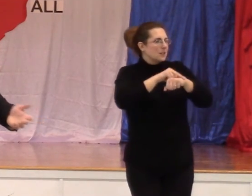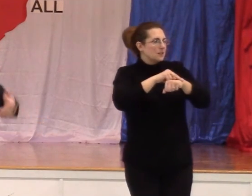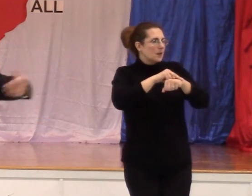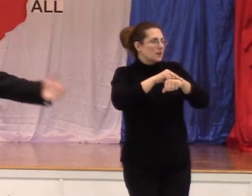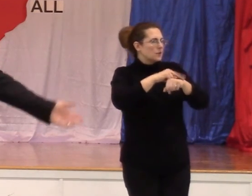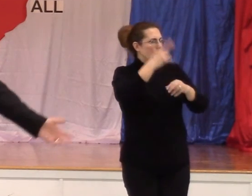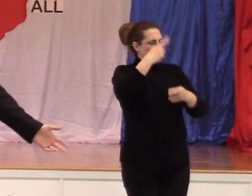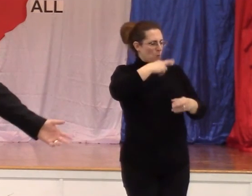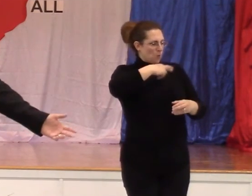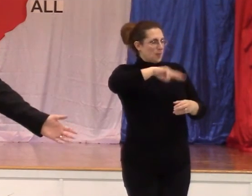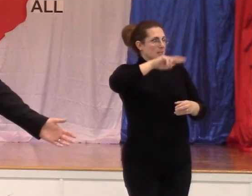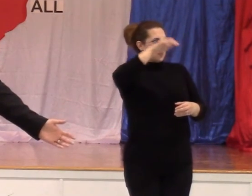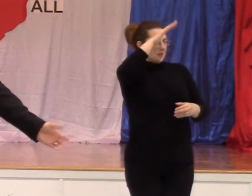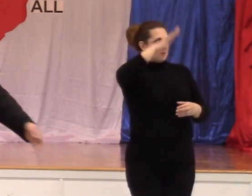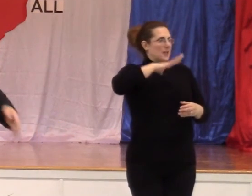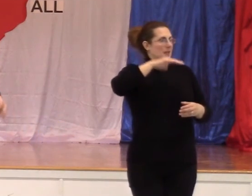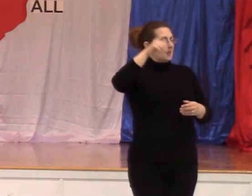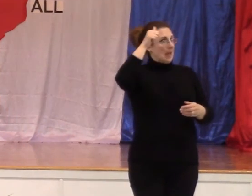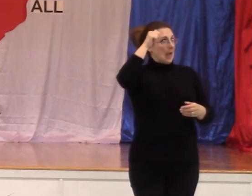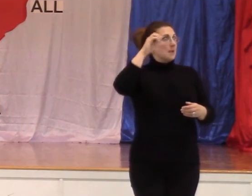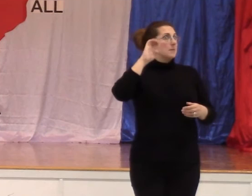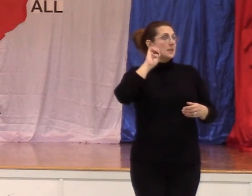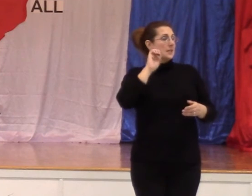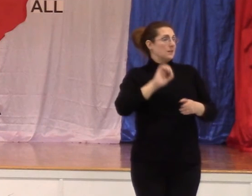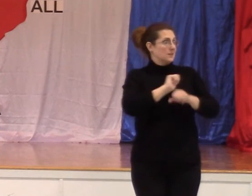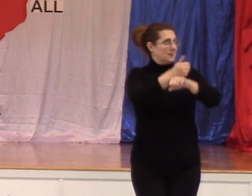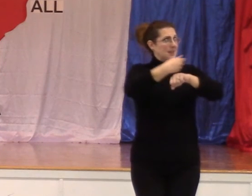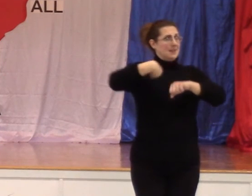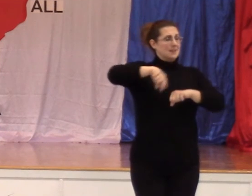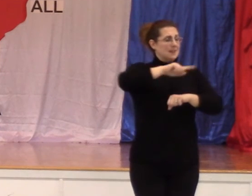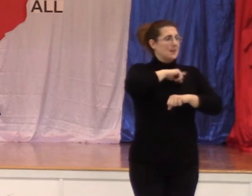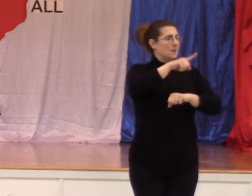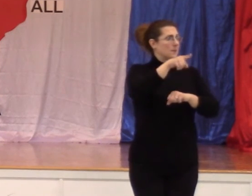man. This is what Adam and Eve sell us out to in the garden.